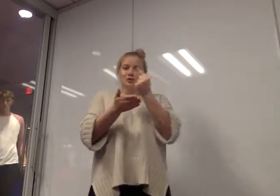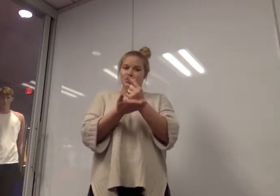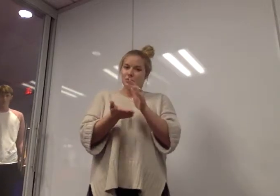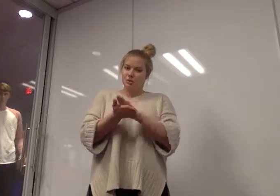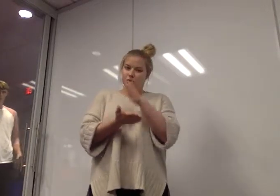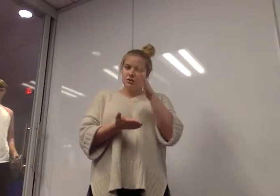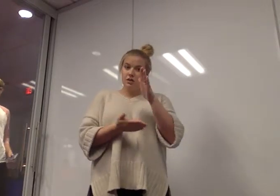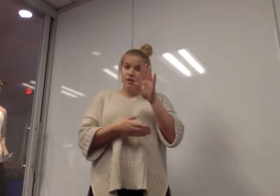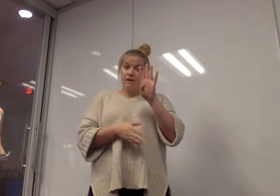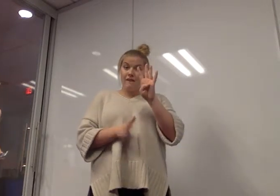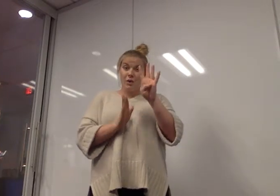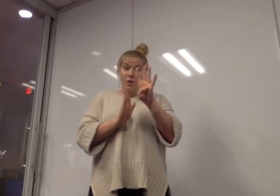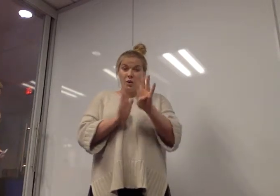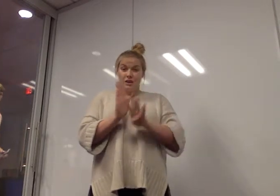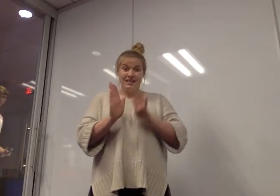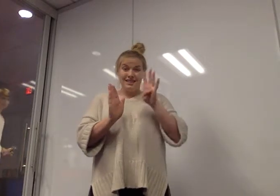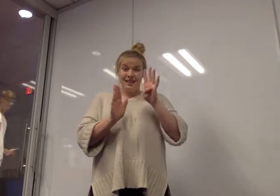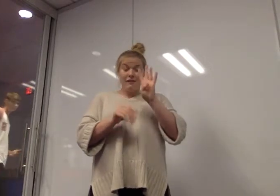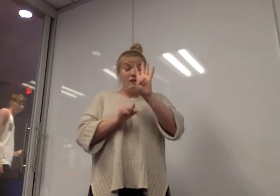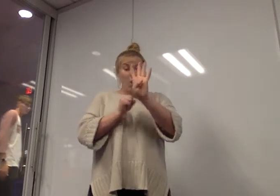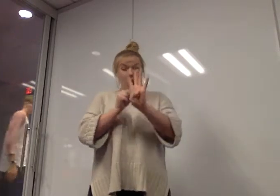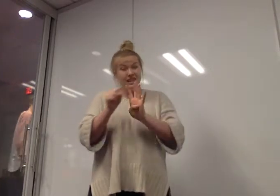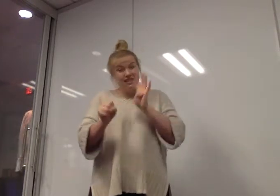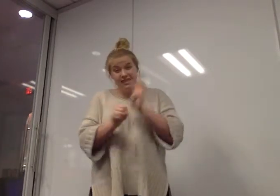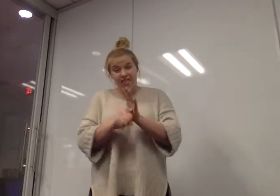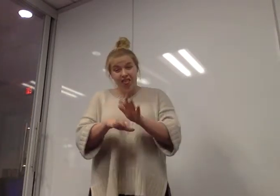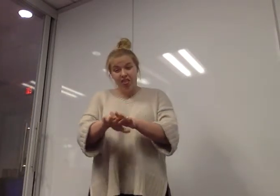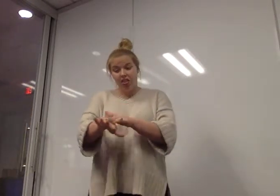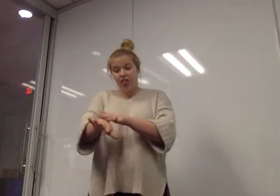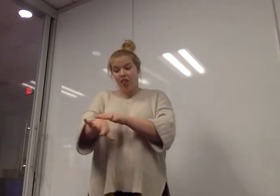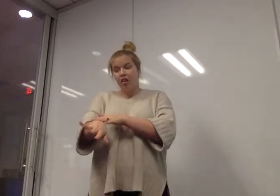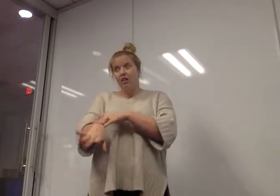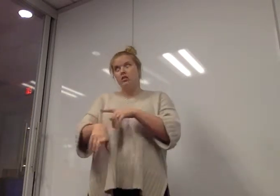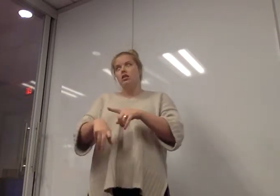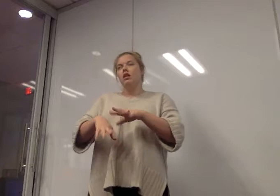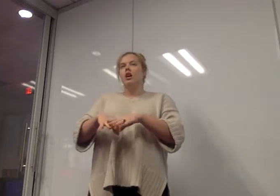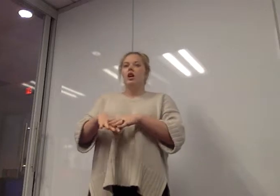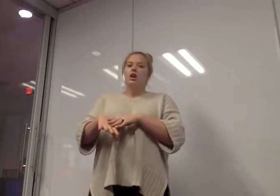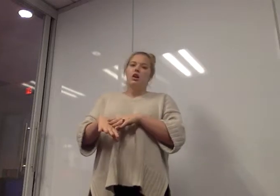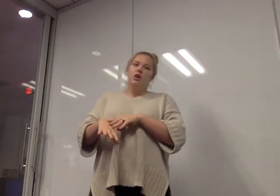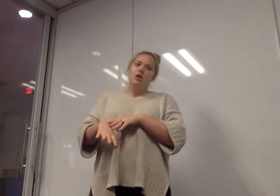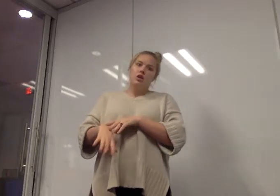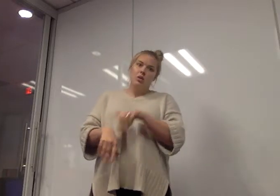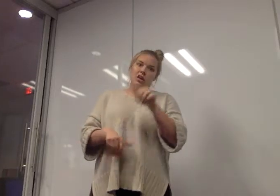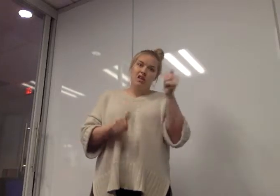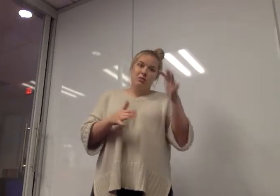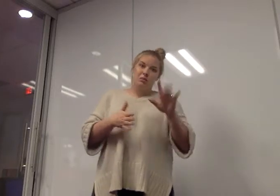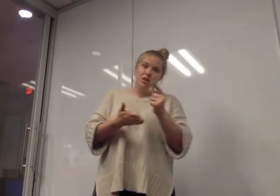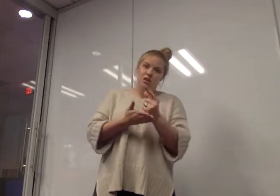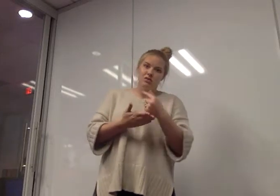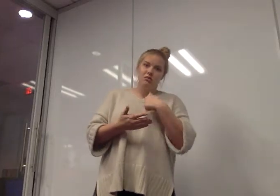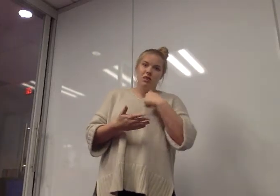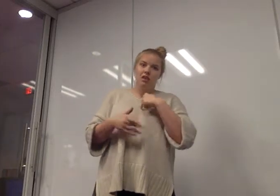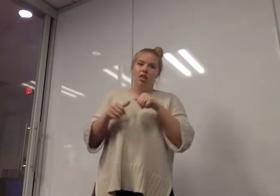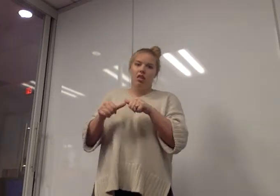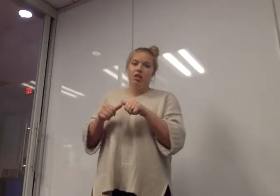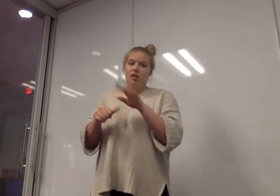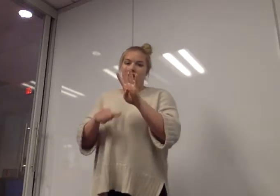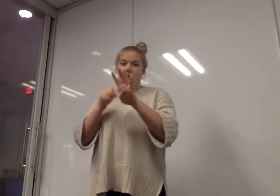4 years longer than my peers. And I convinced someone, my angel advisor, Susan Fisk, to take me on. And